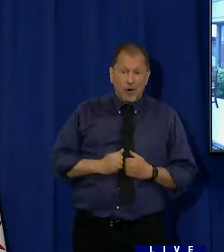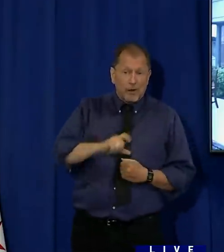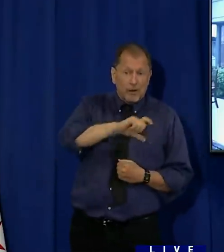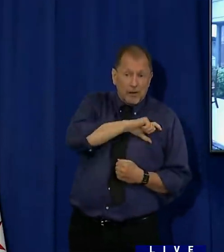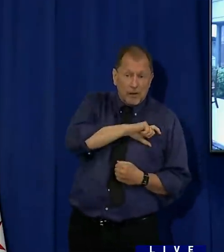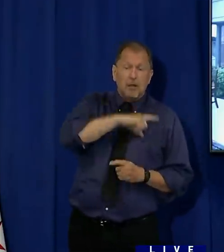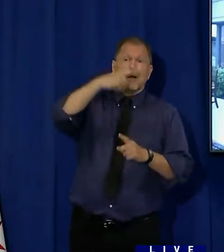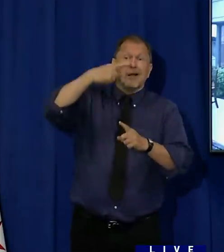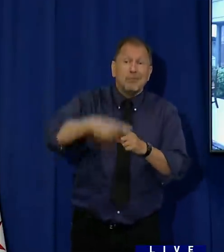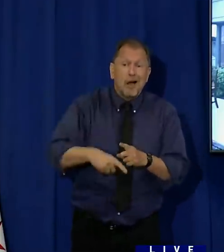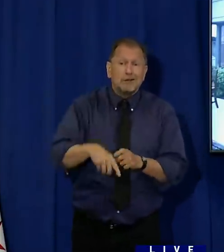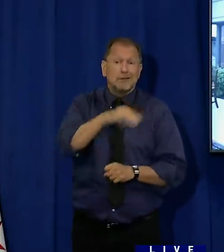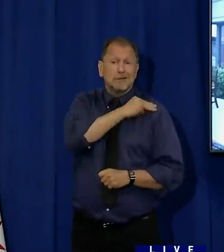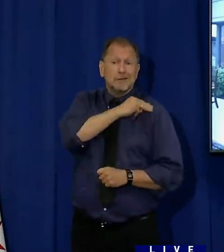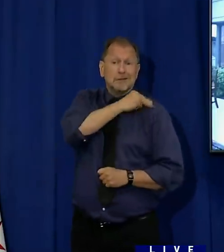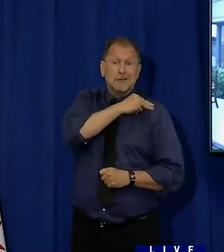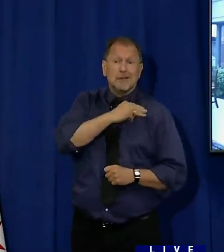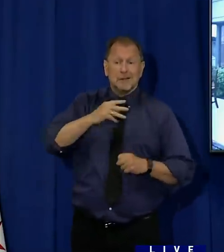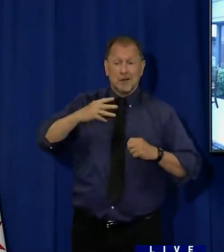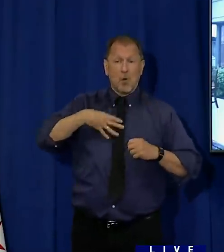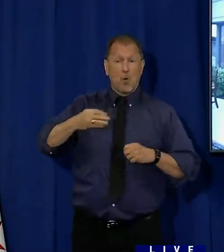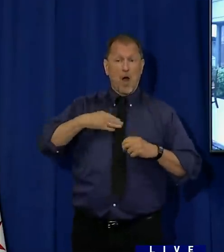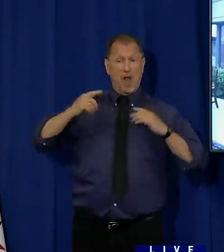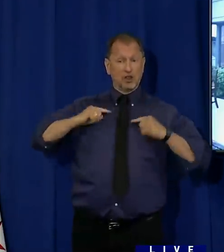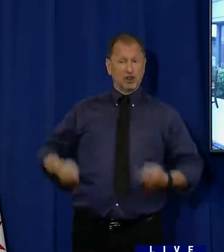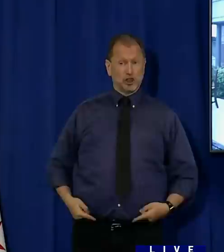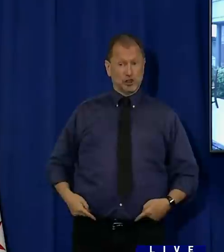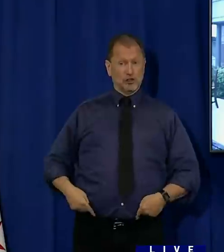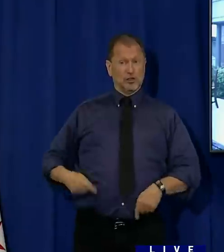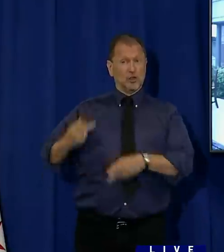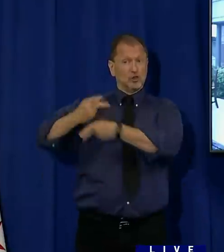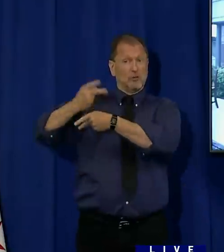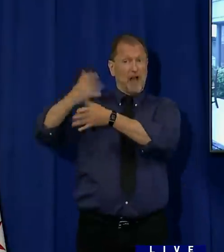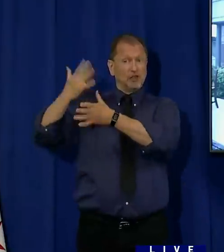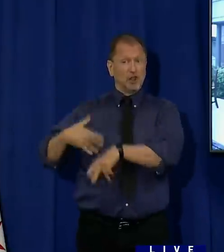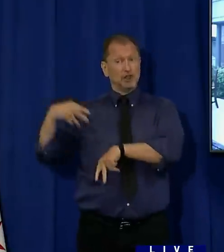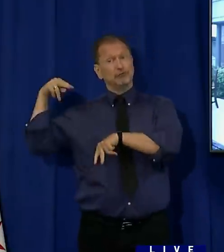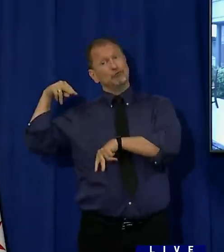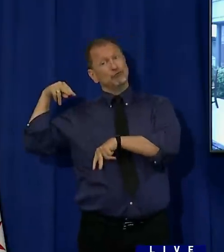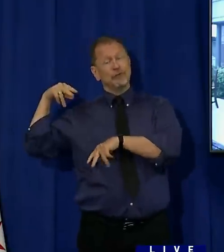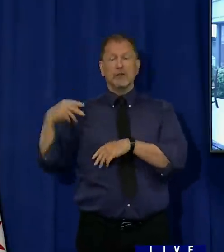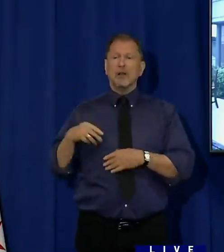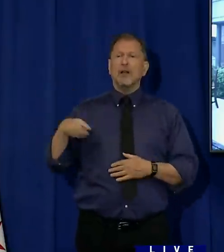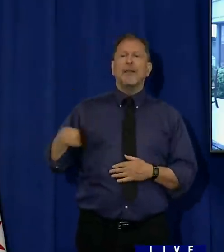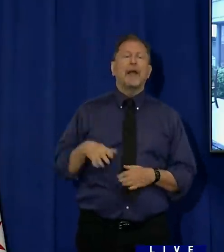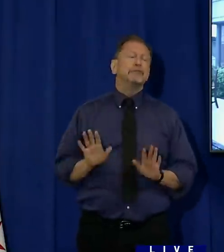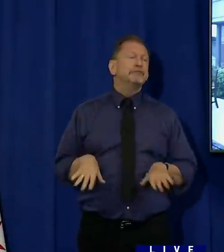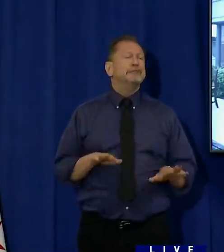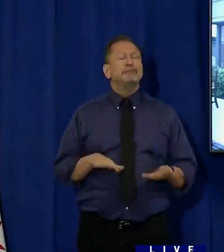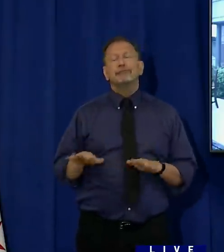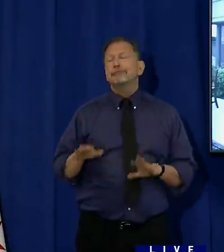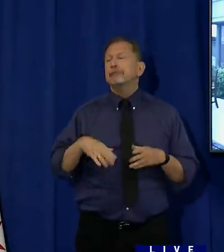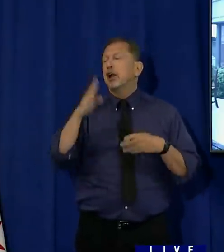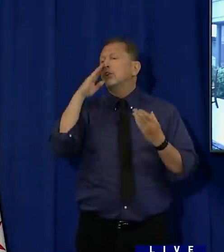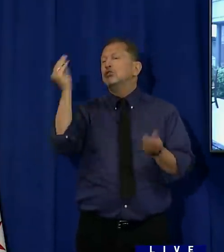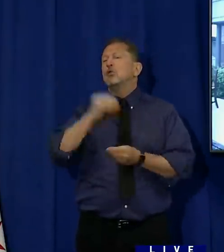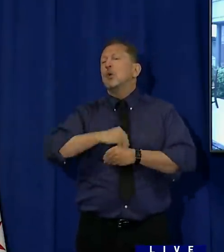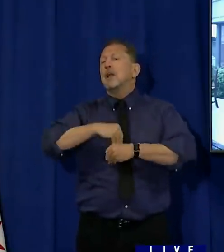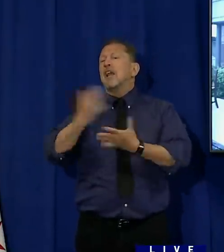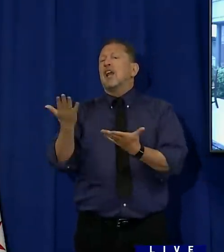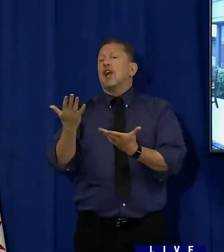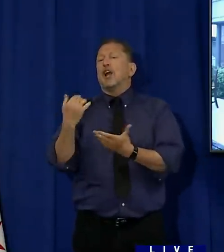mob, how they took such a lackadaisical attitude, a non-caring